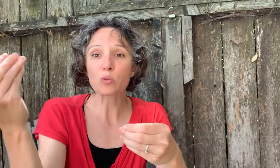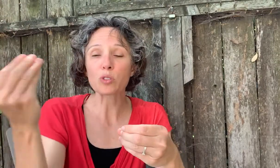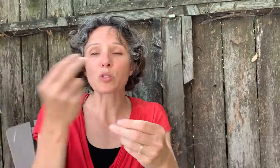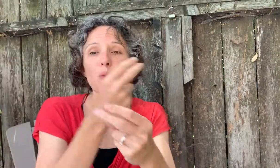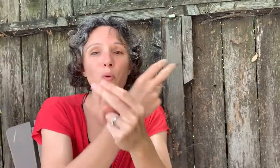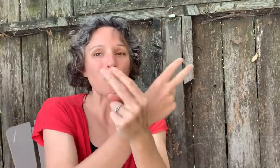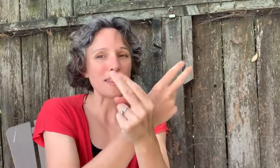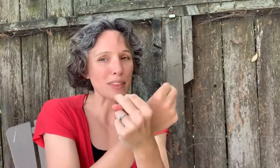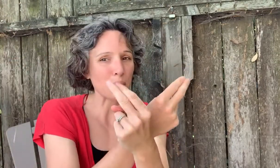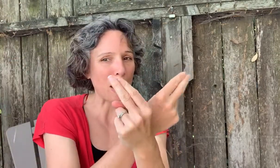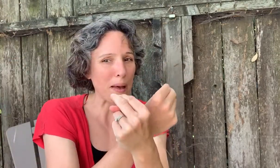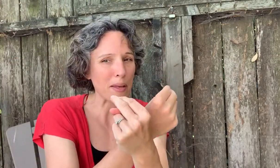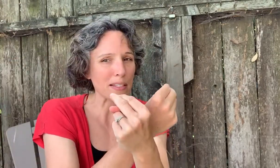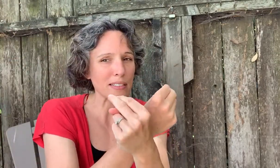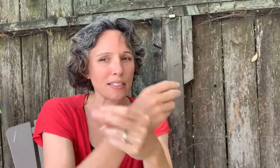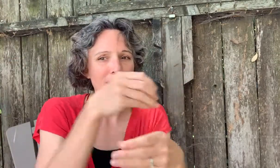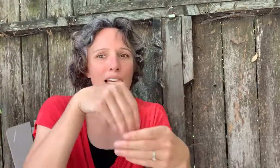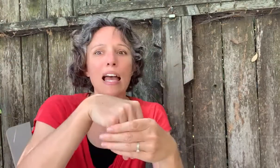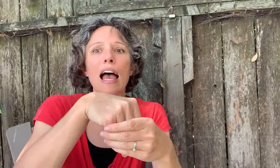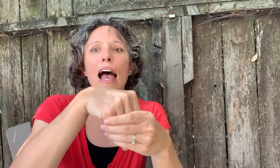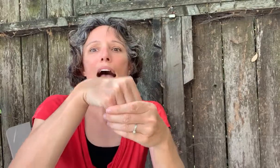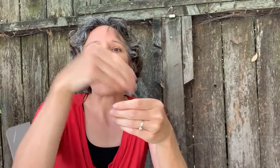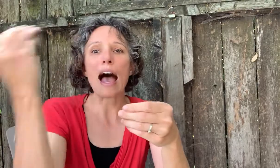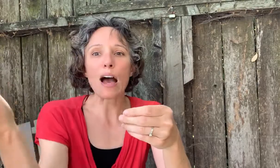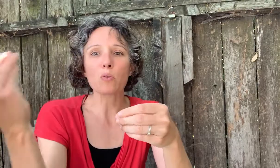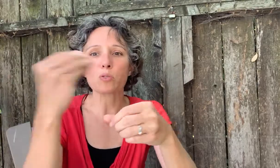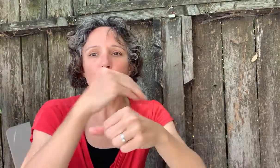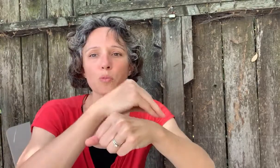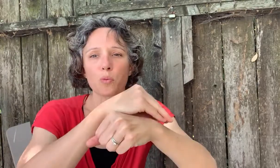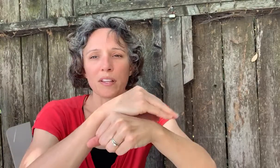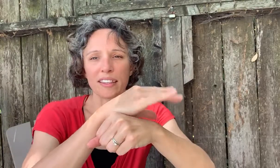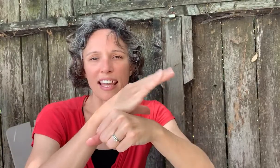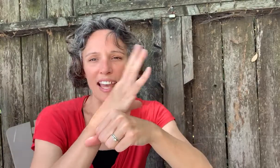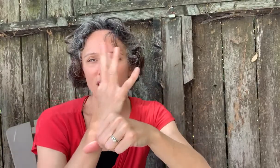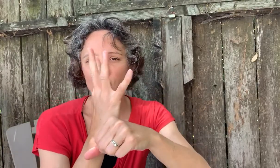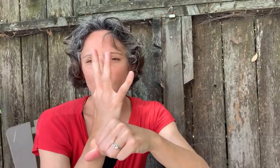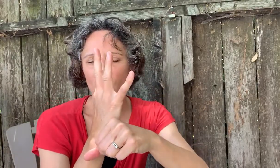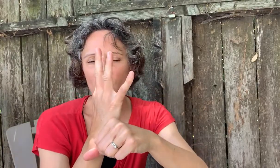Out went the rabbit. Out went the hedgehog.